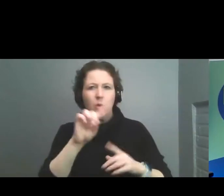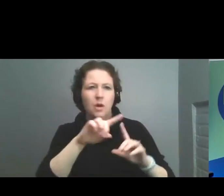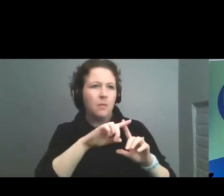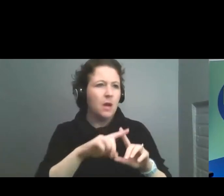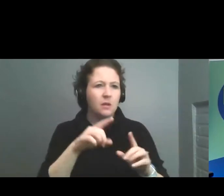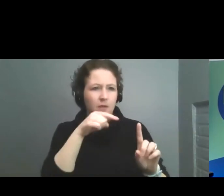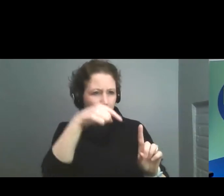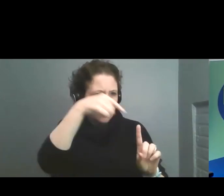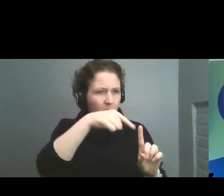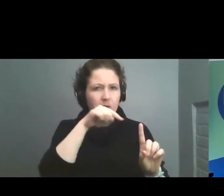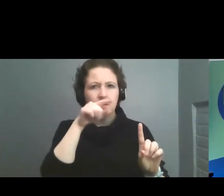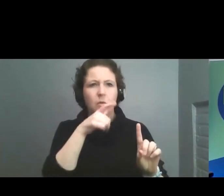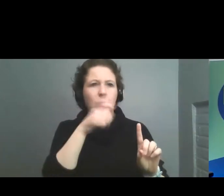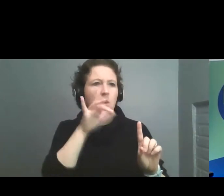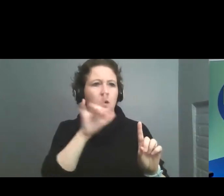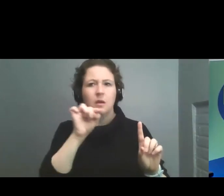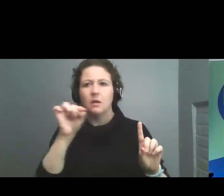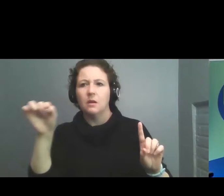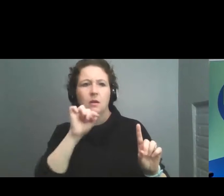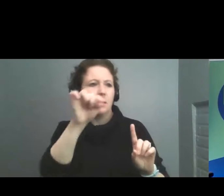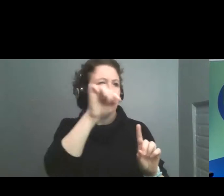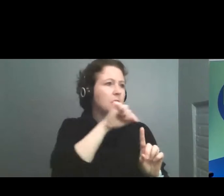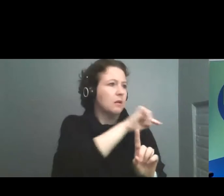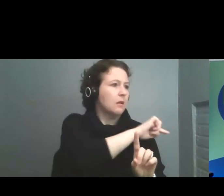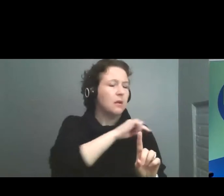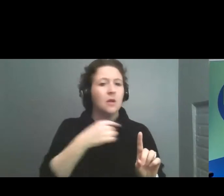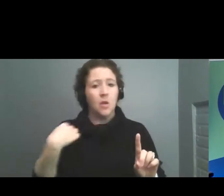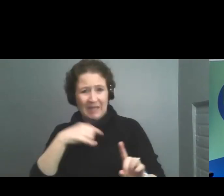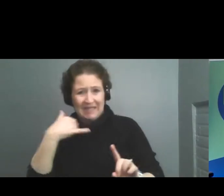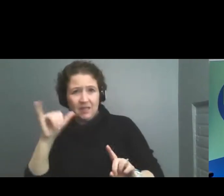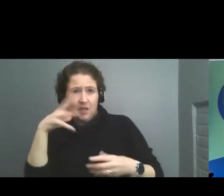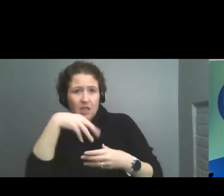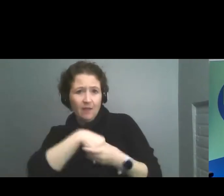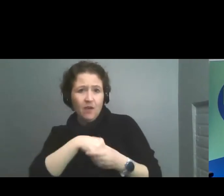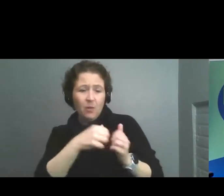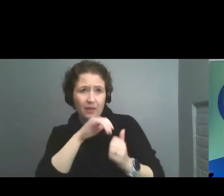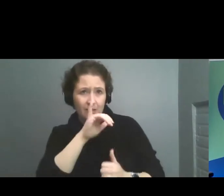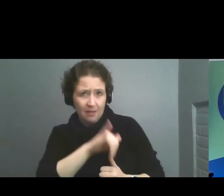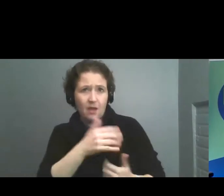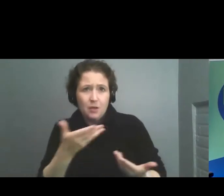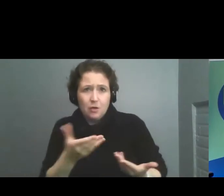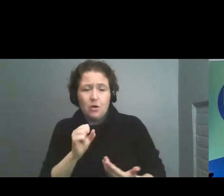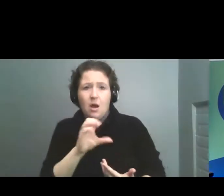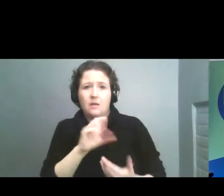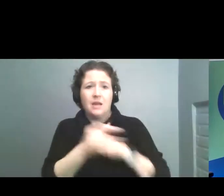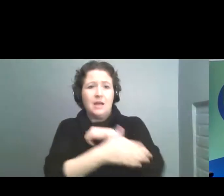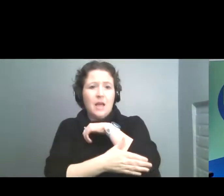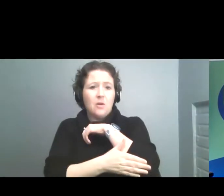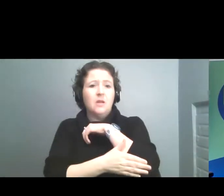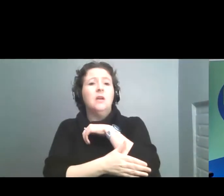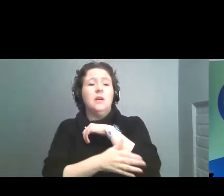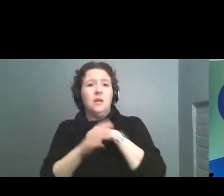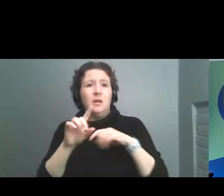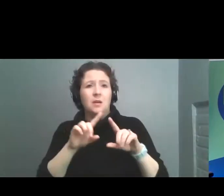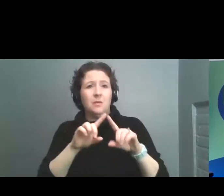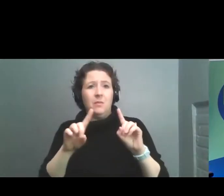week. While we will continue to be involved in some level of contact tracing in Scott County, this transition will allow